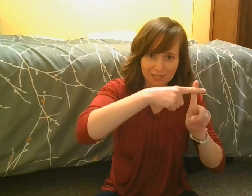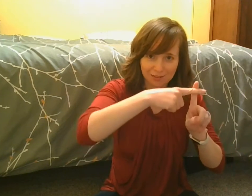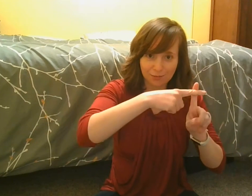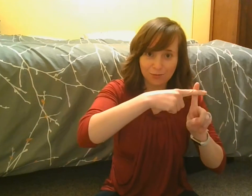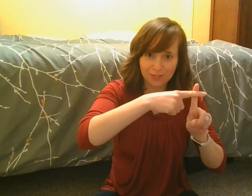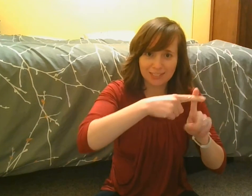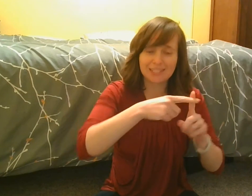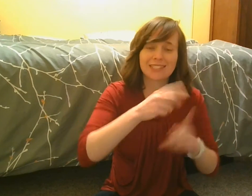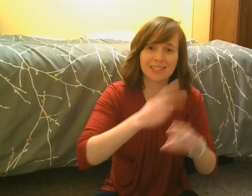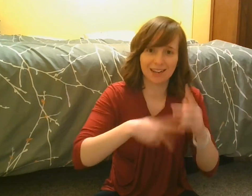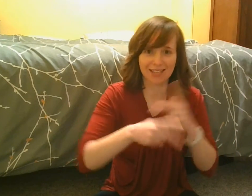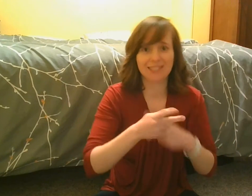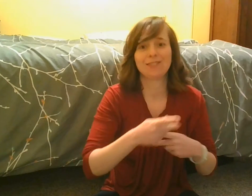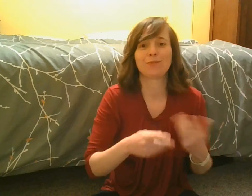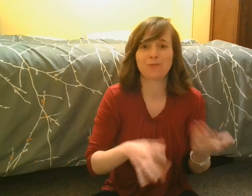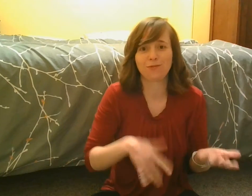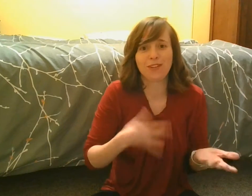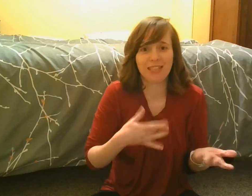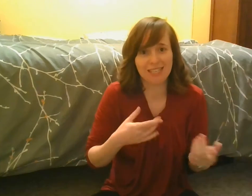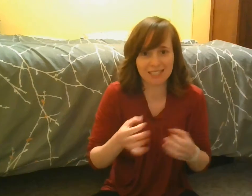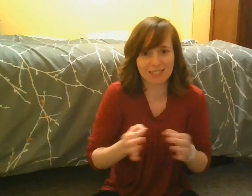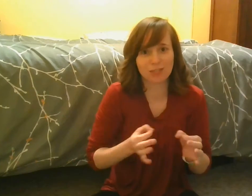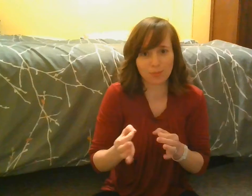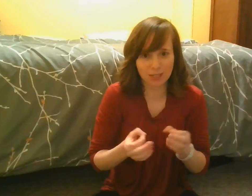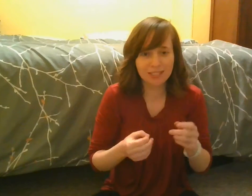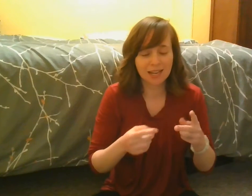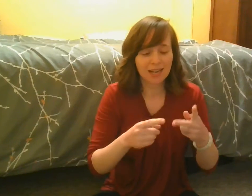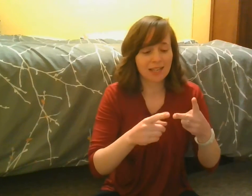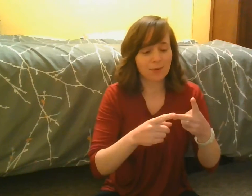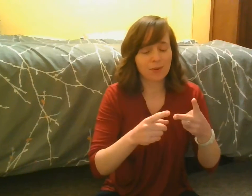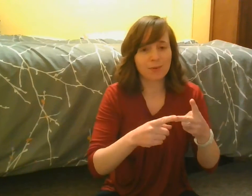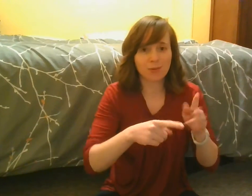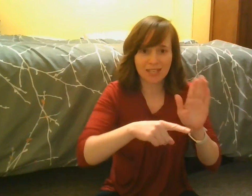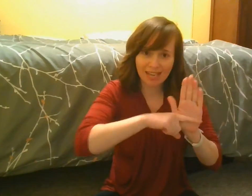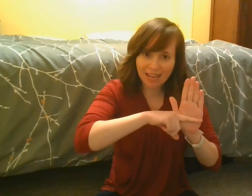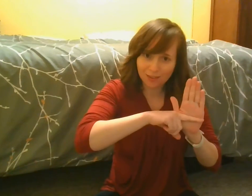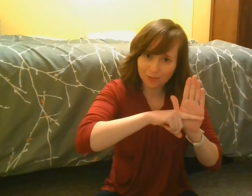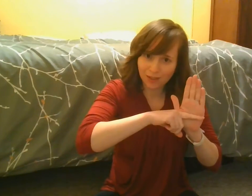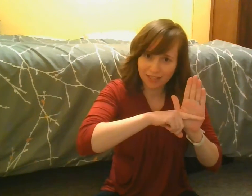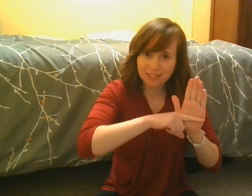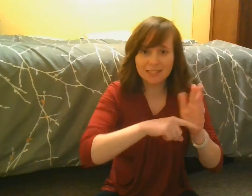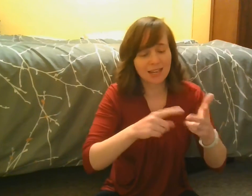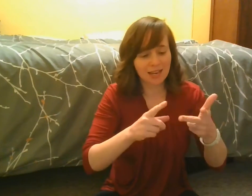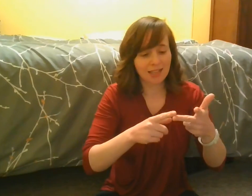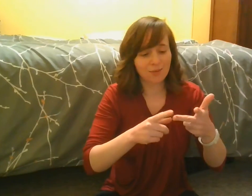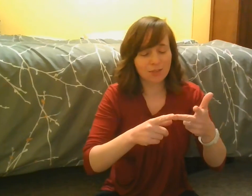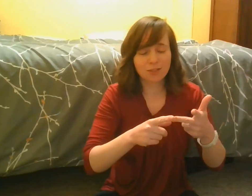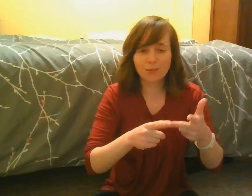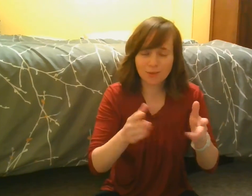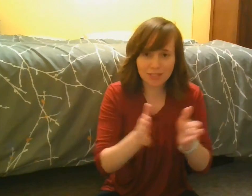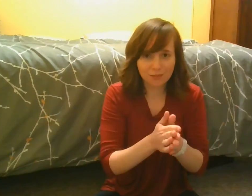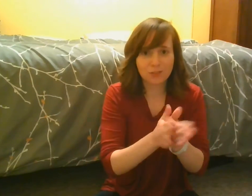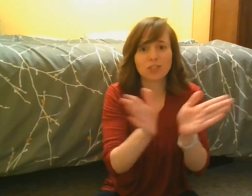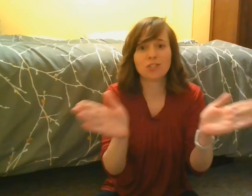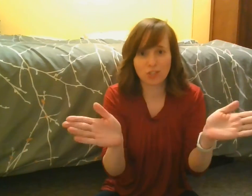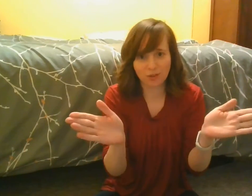positive kinds of feelings and descriptions, and then we're going to be doing negative kinds, and then we're just going to be doing stuff in just